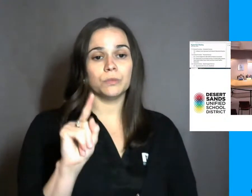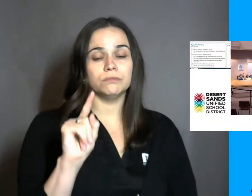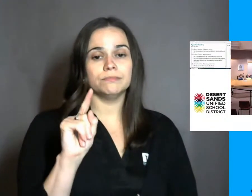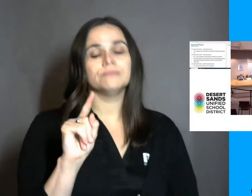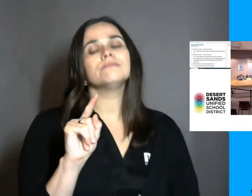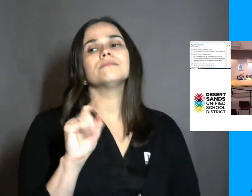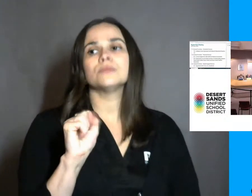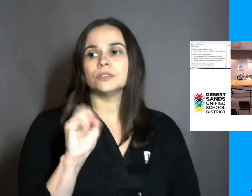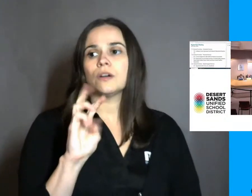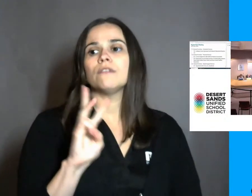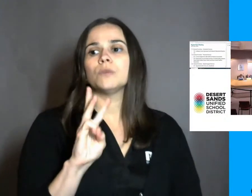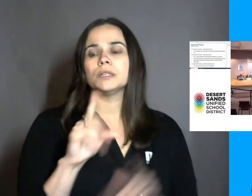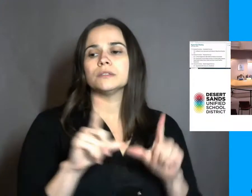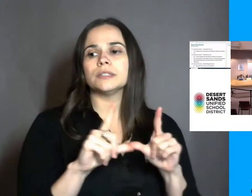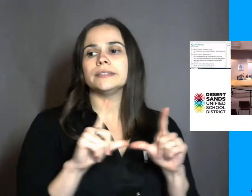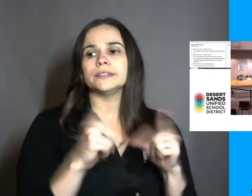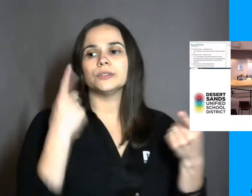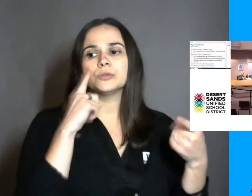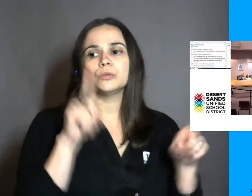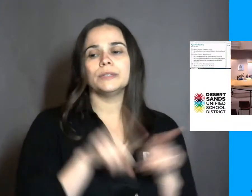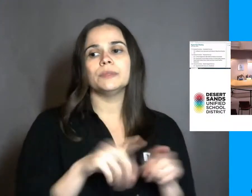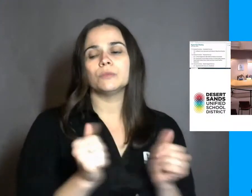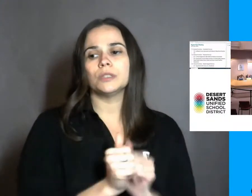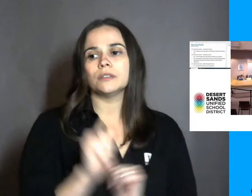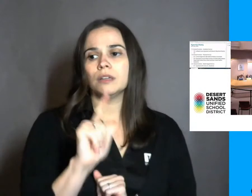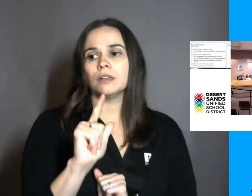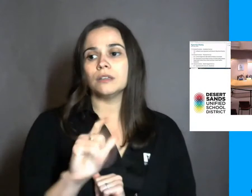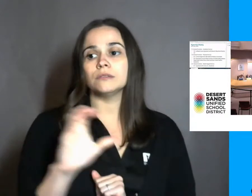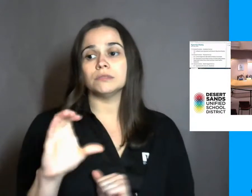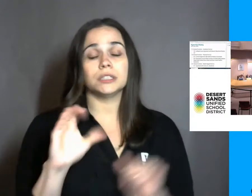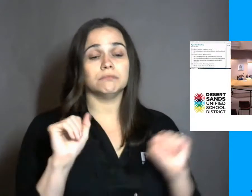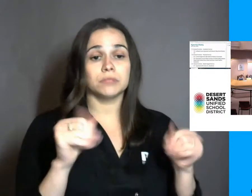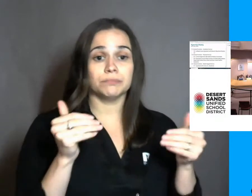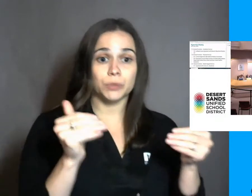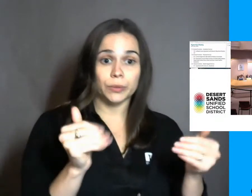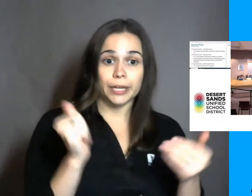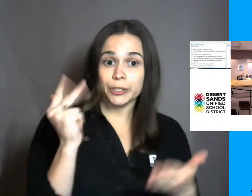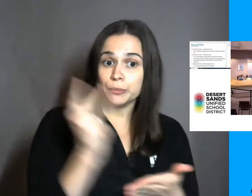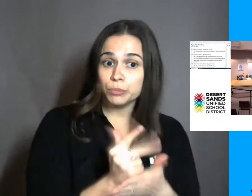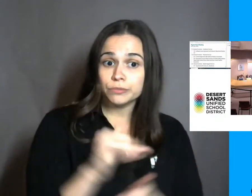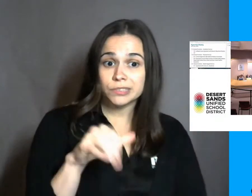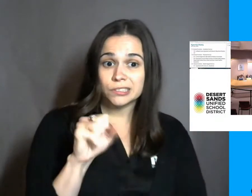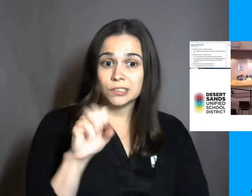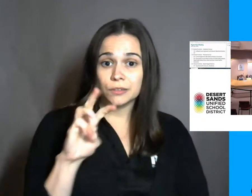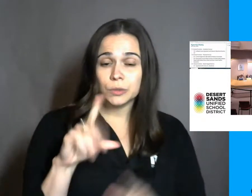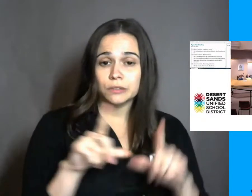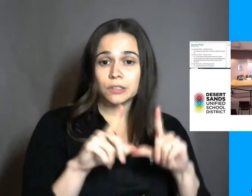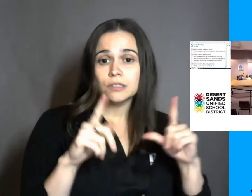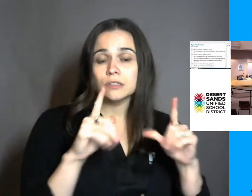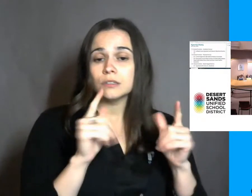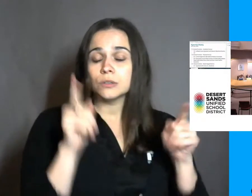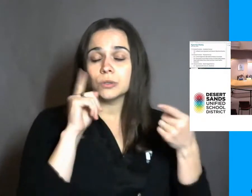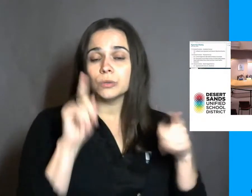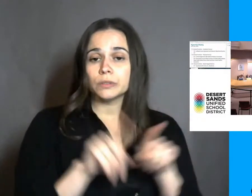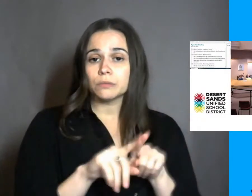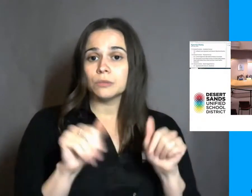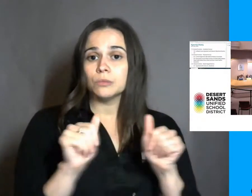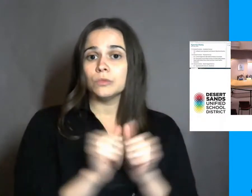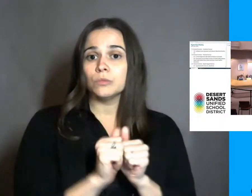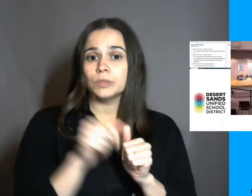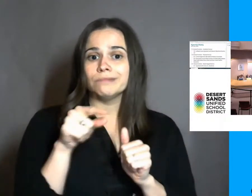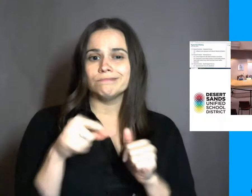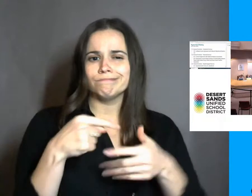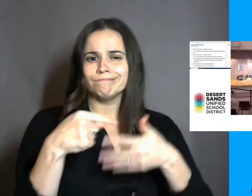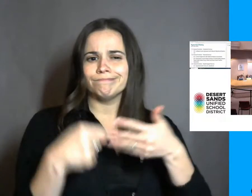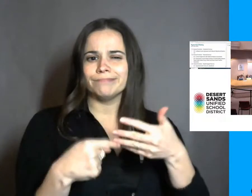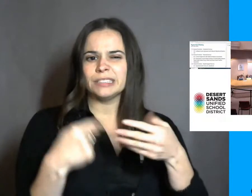EduPoint Educational Systems, LLC. Is there a motion to approve the software license agreement with EduPoint Education